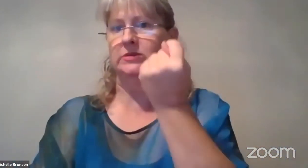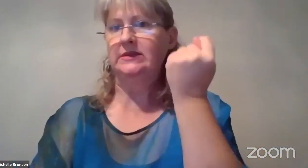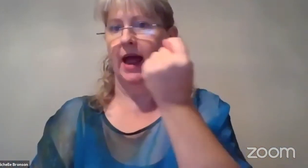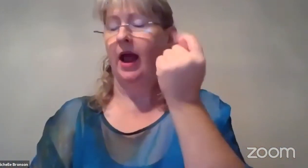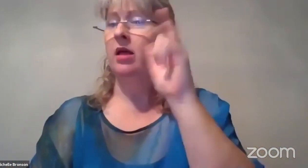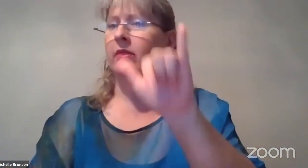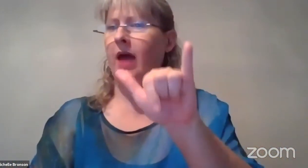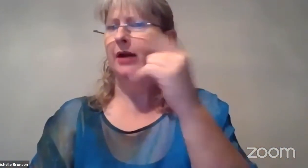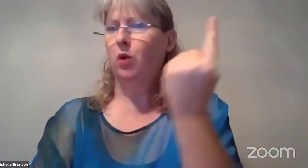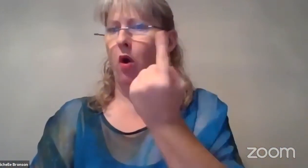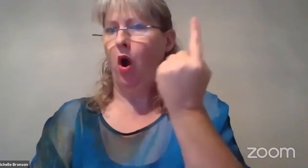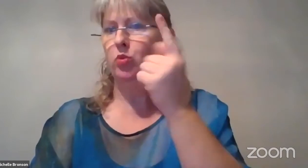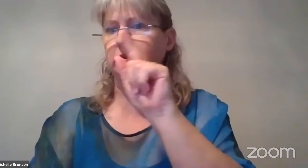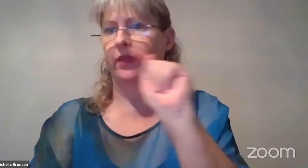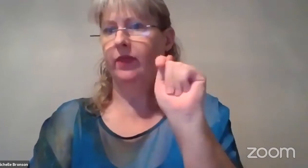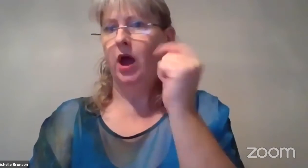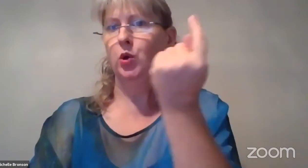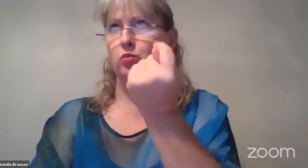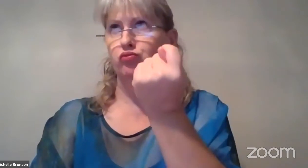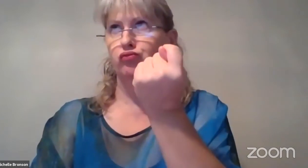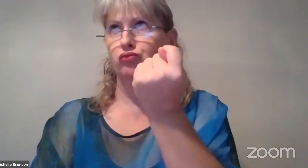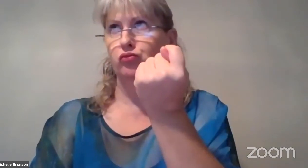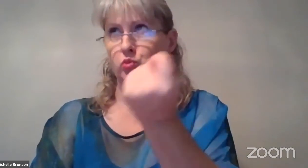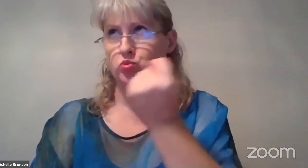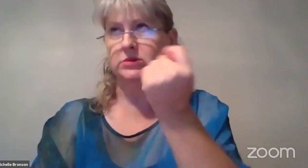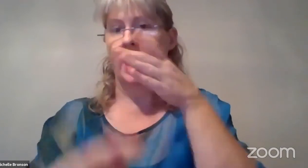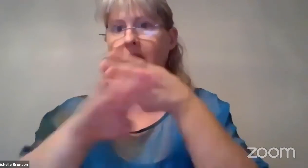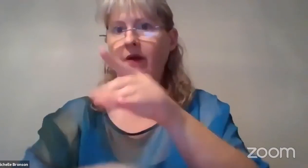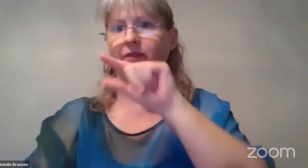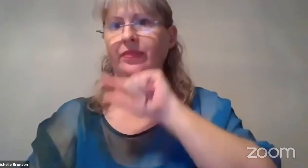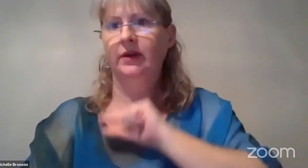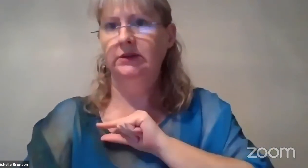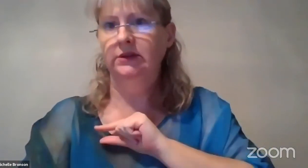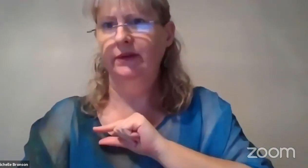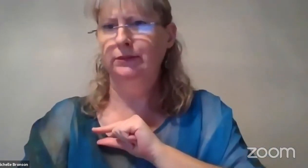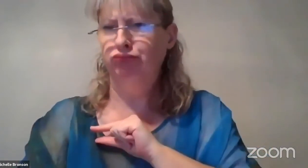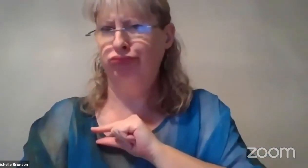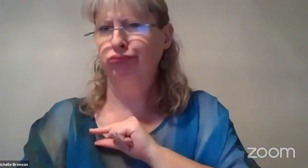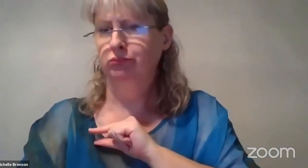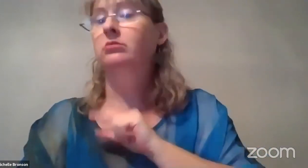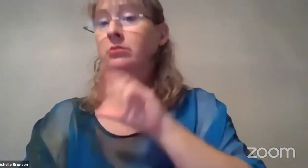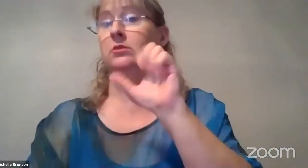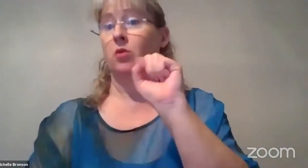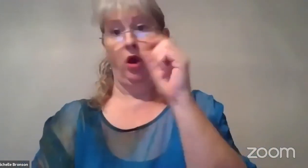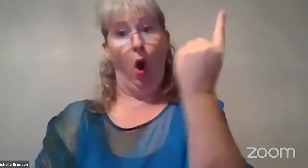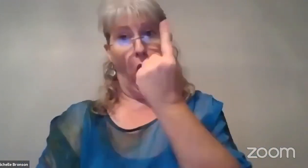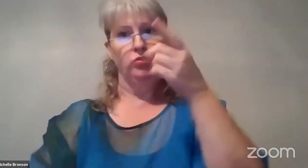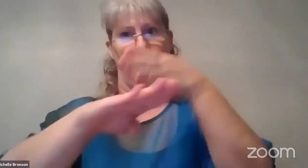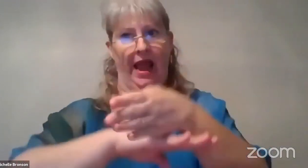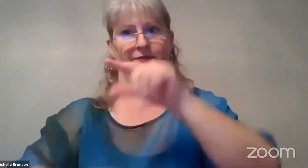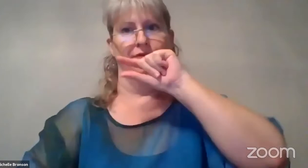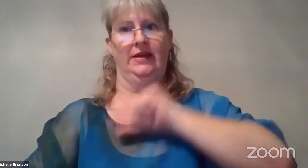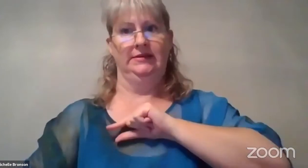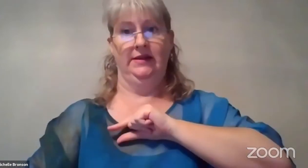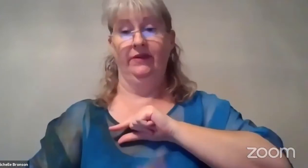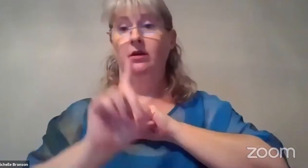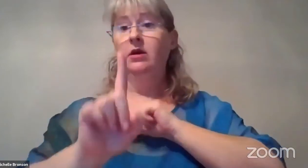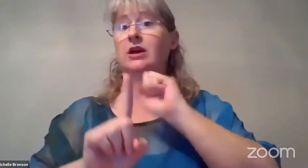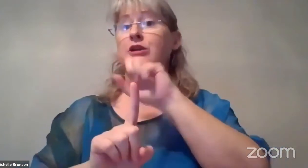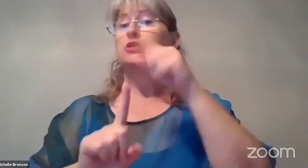the Giving Tuesday campaign is always the Tuesday after Thanksgiving. So it always